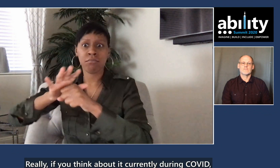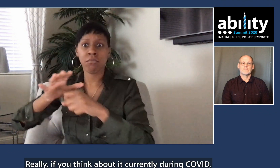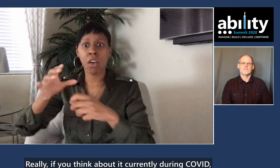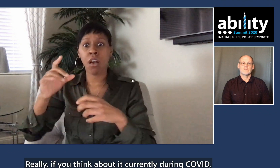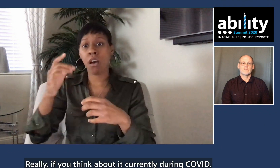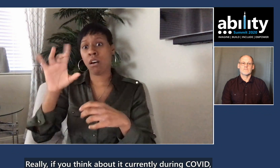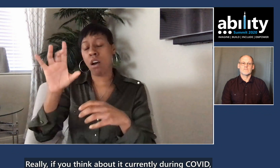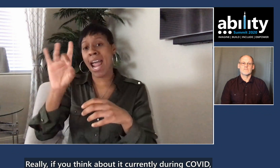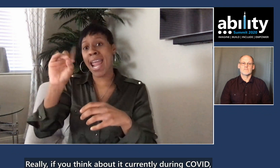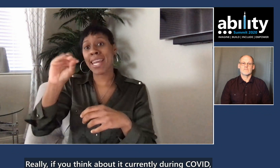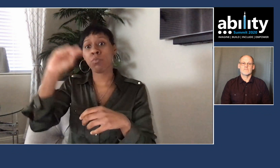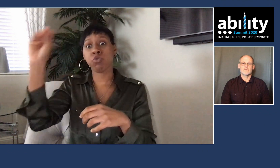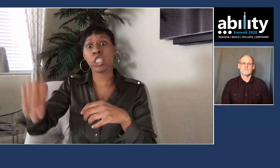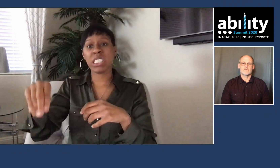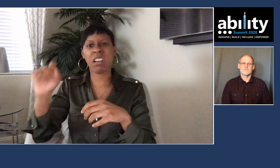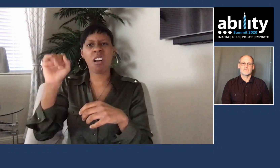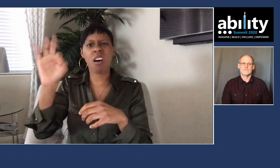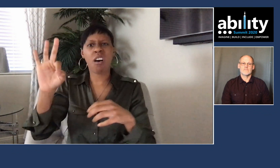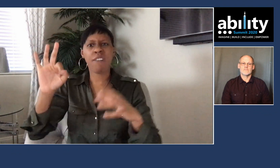during COVID,